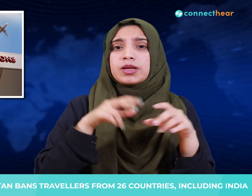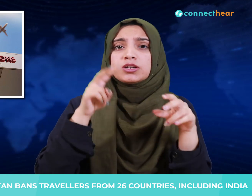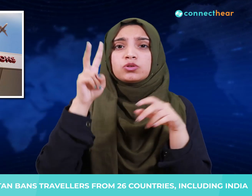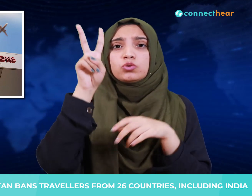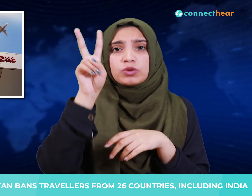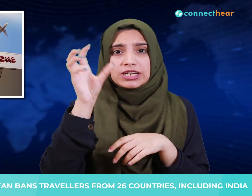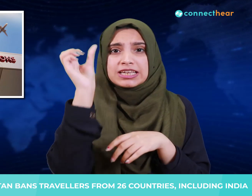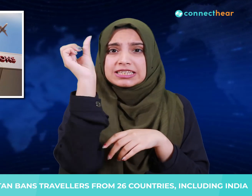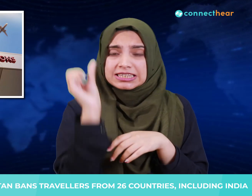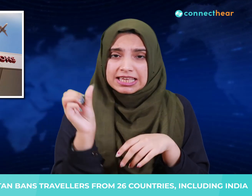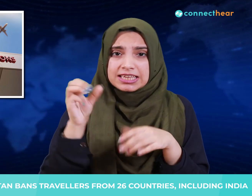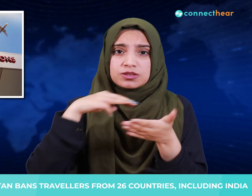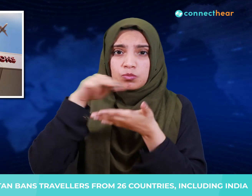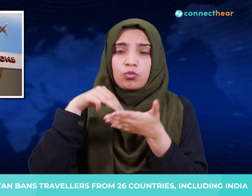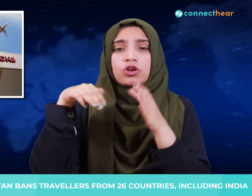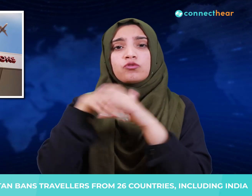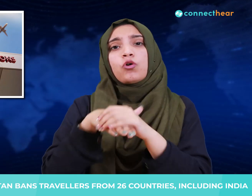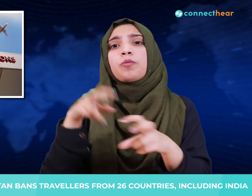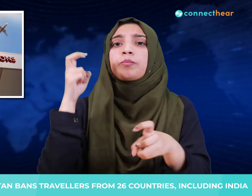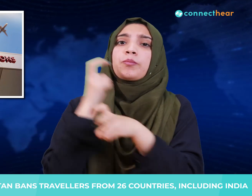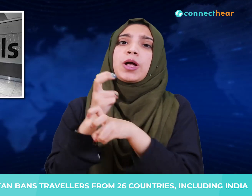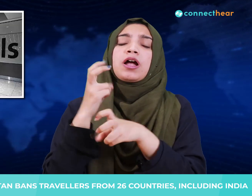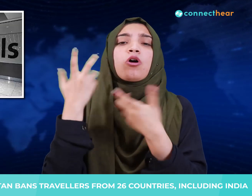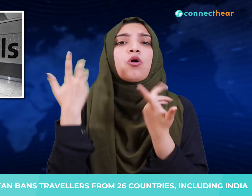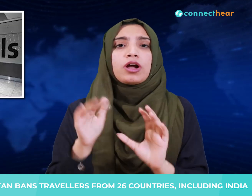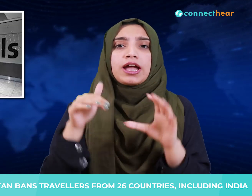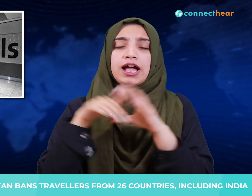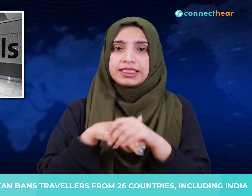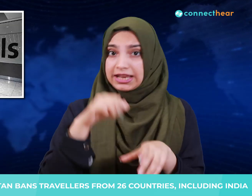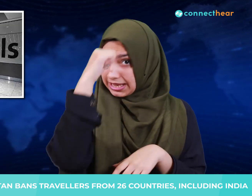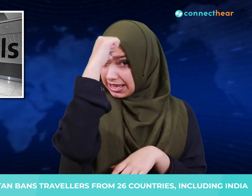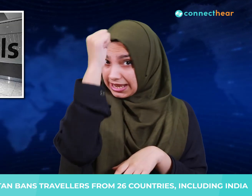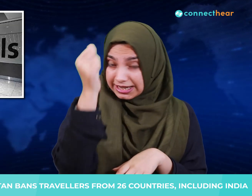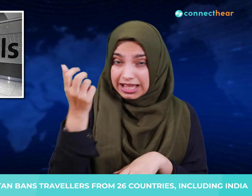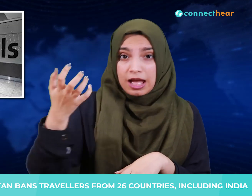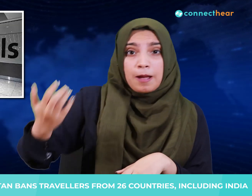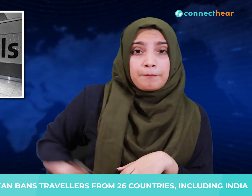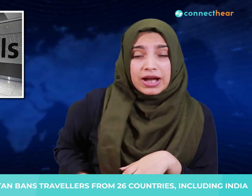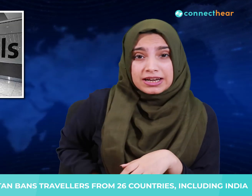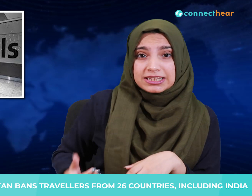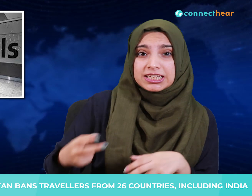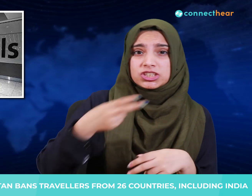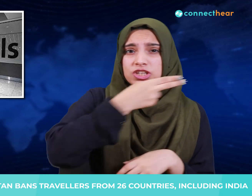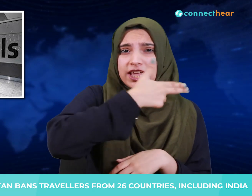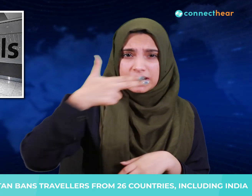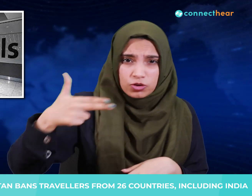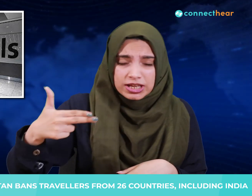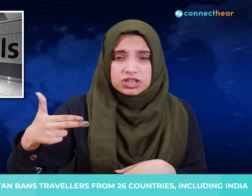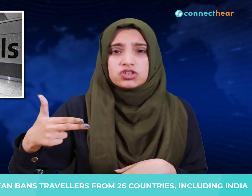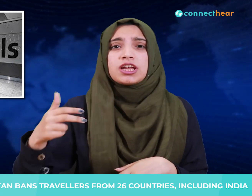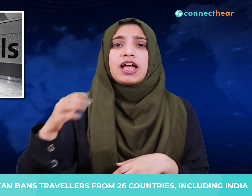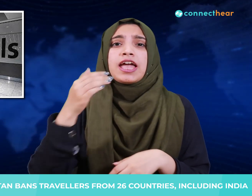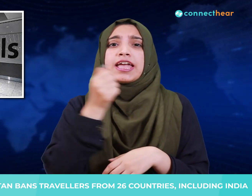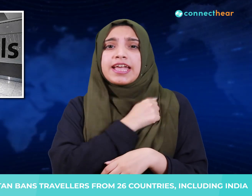Bangladesh, Iran, Iraq, Indonesia, Brazil,